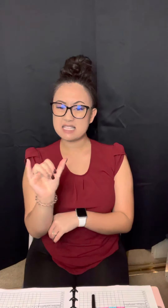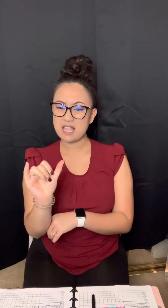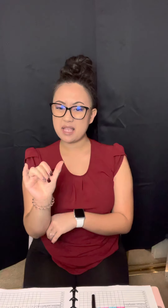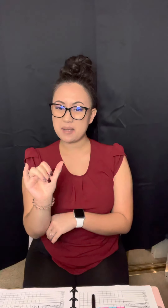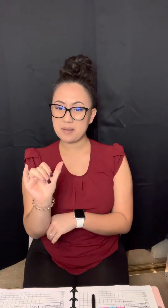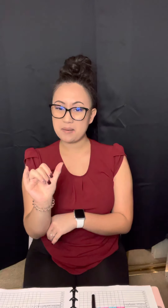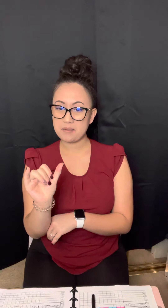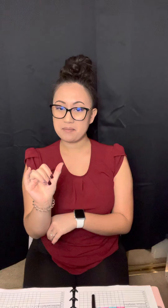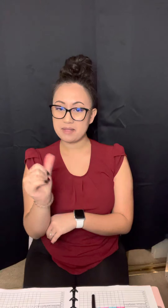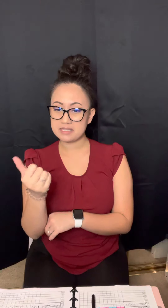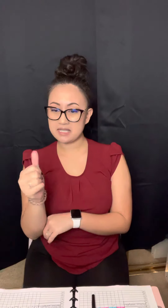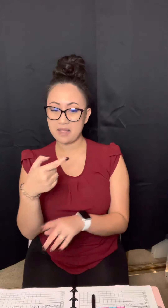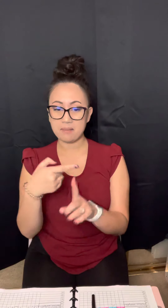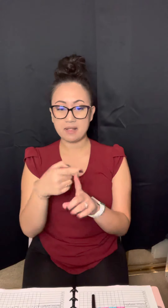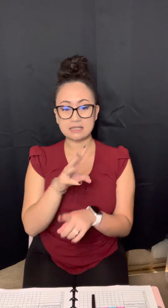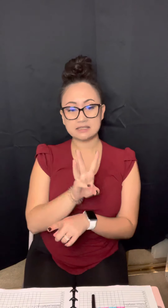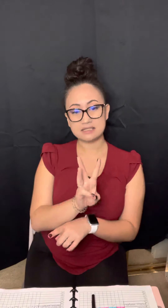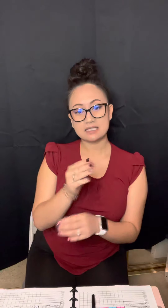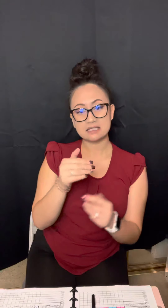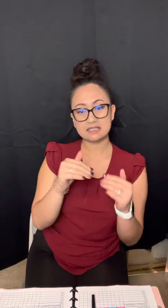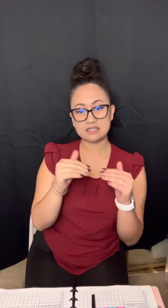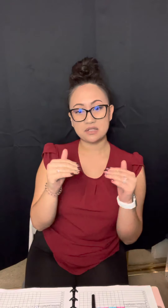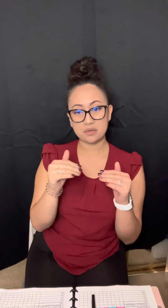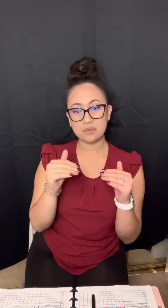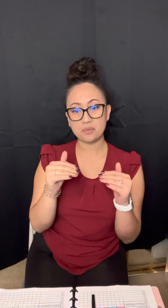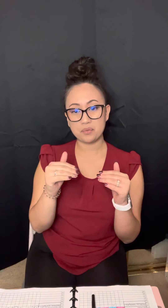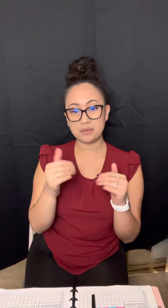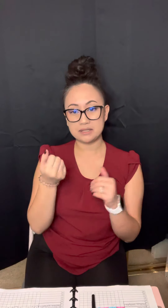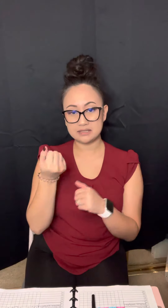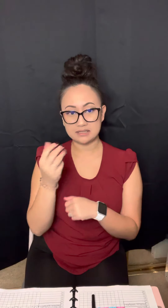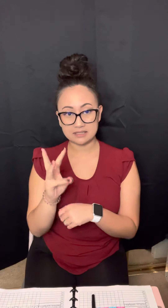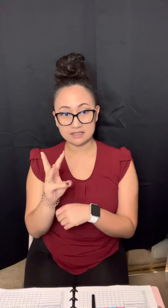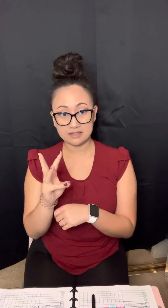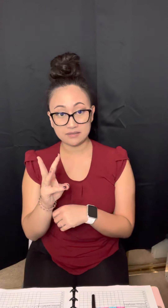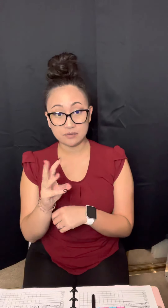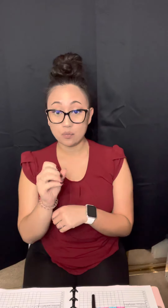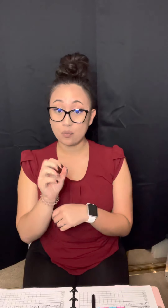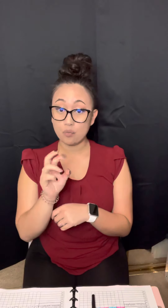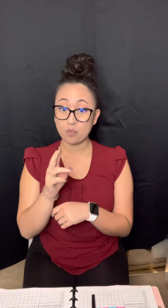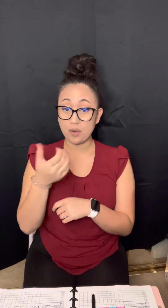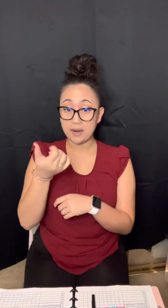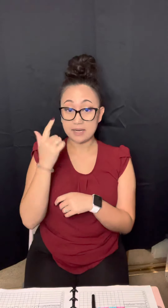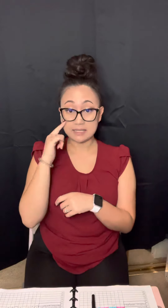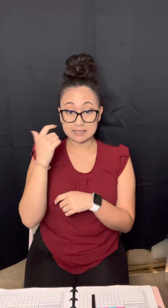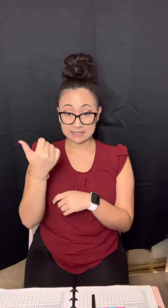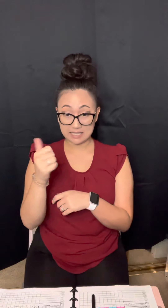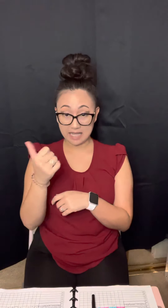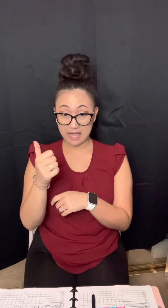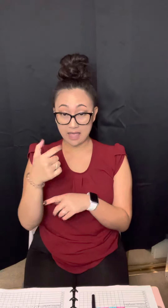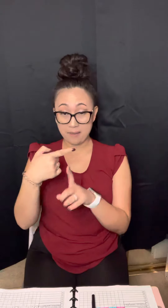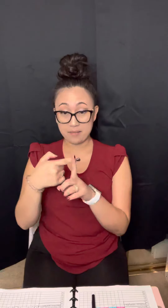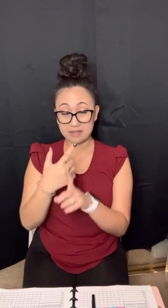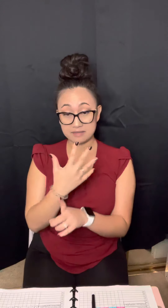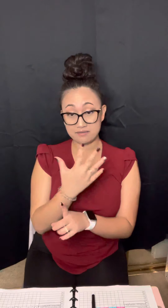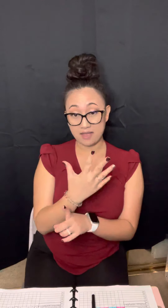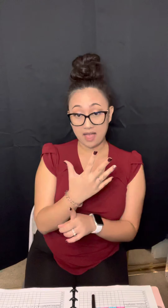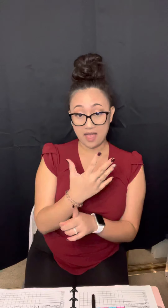10 plus 5 plus 1? That equals 16. Good. Everyone show me your